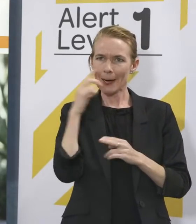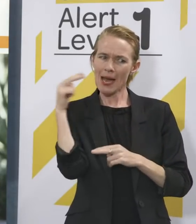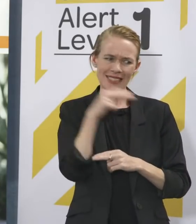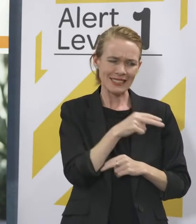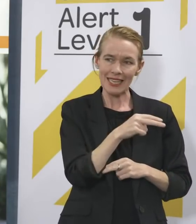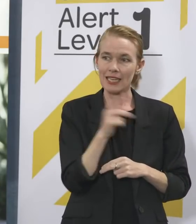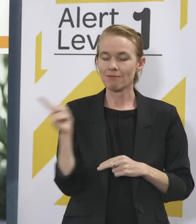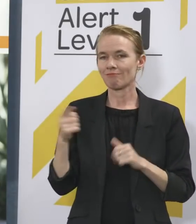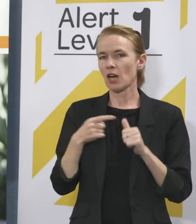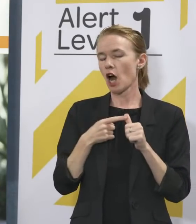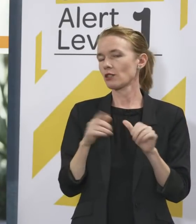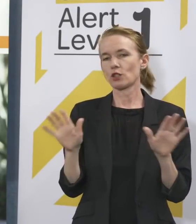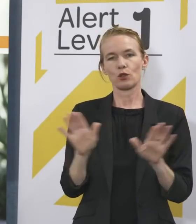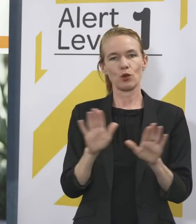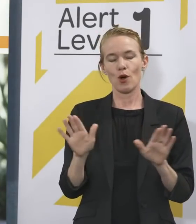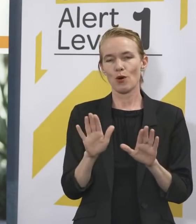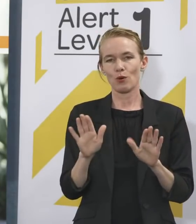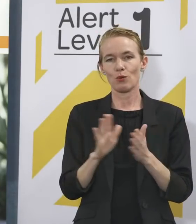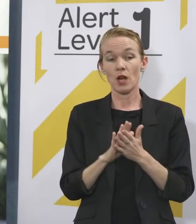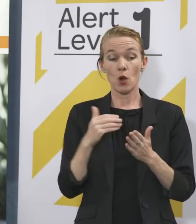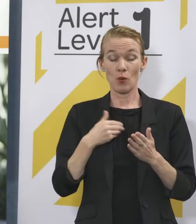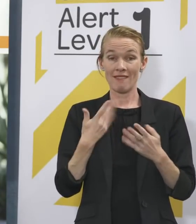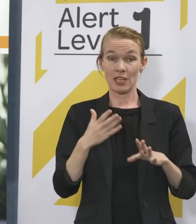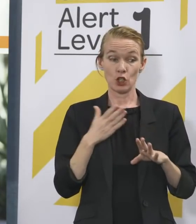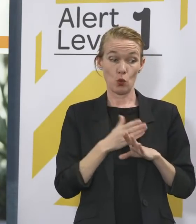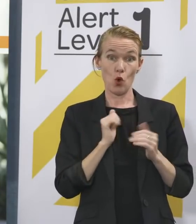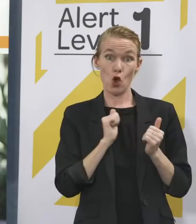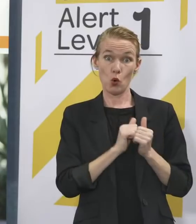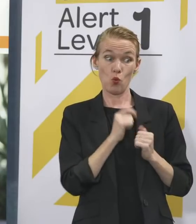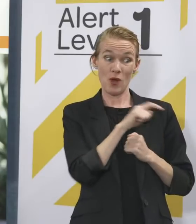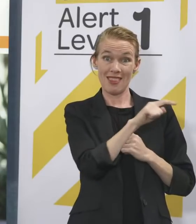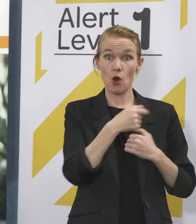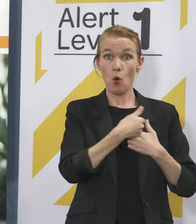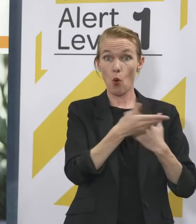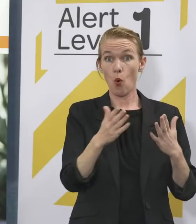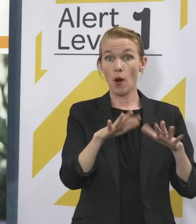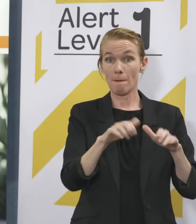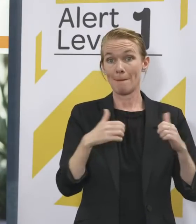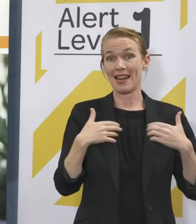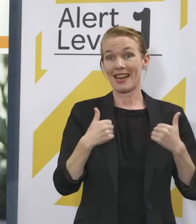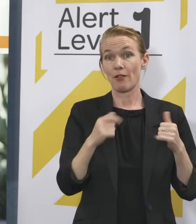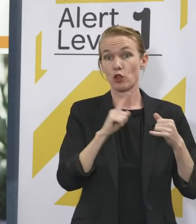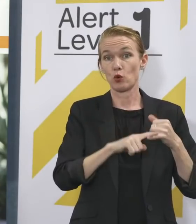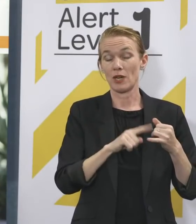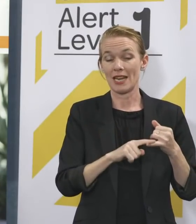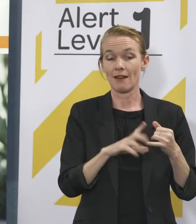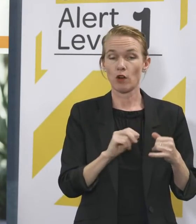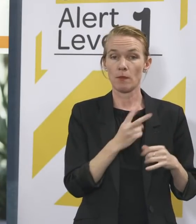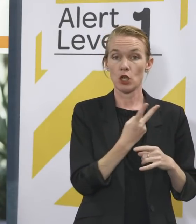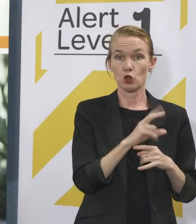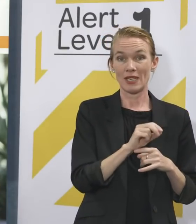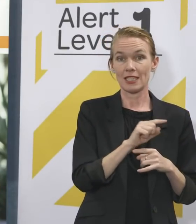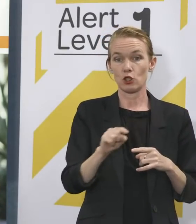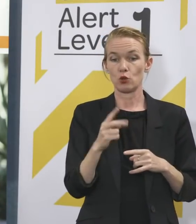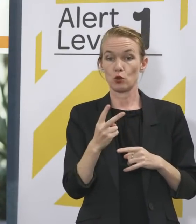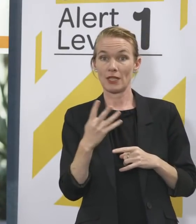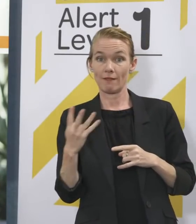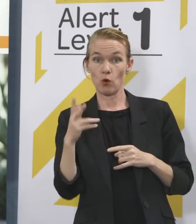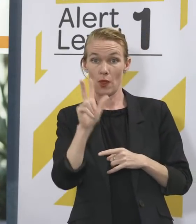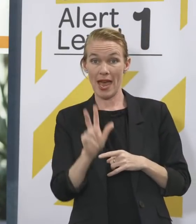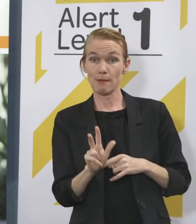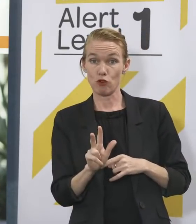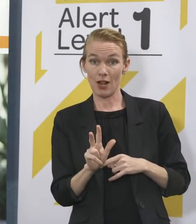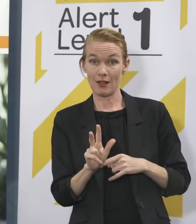groundwork was done with those public health units between the 20th and 24th of April, and so there's been a huge amount of work since then. And if I